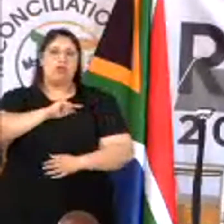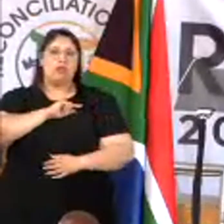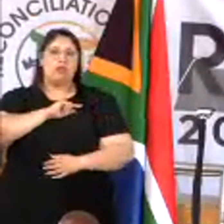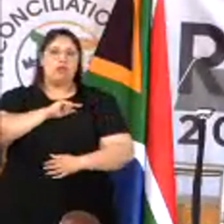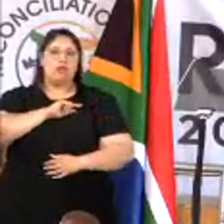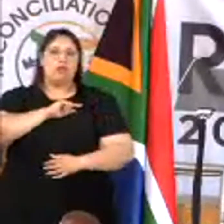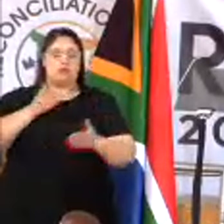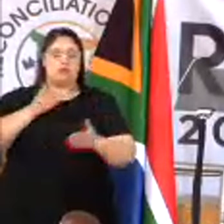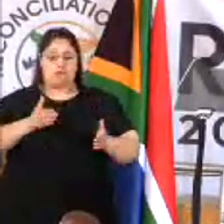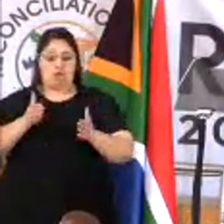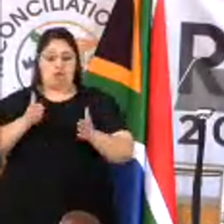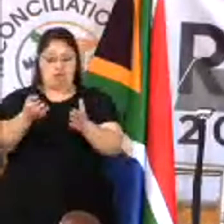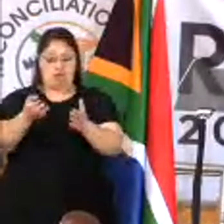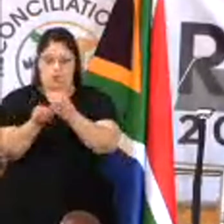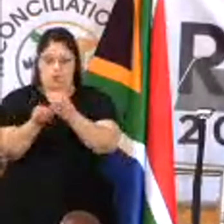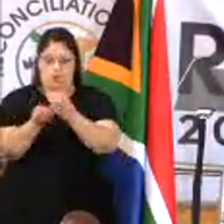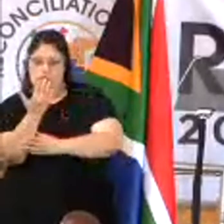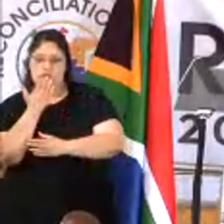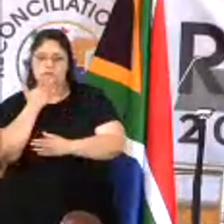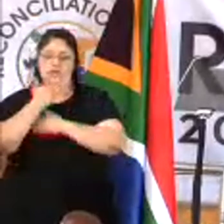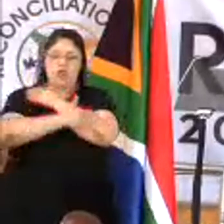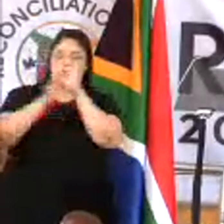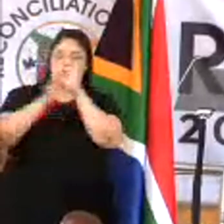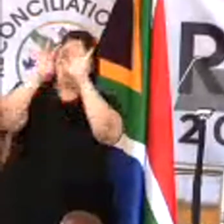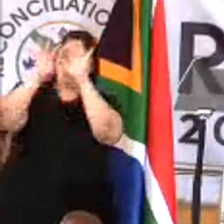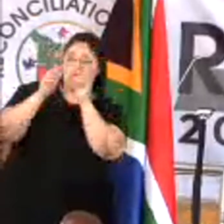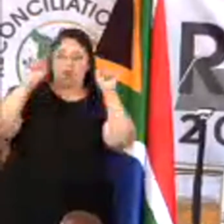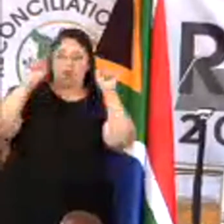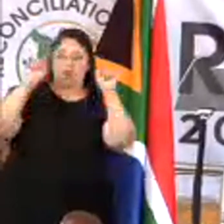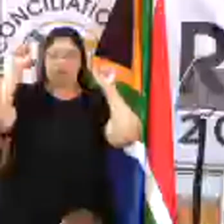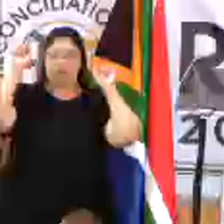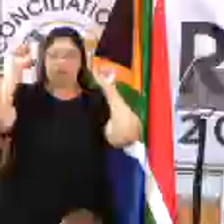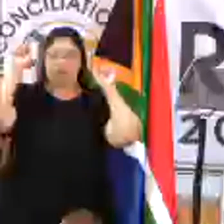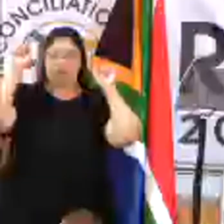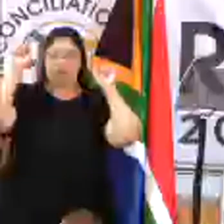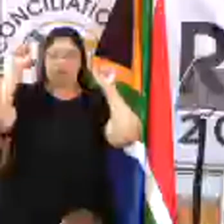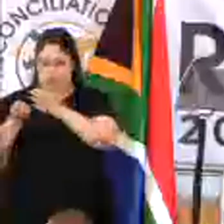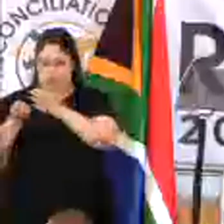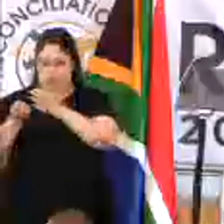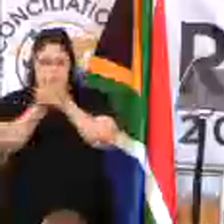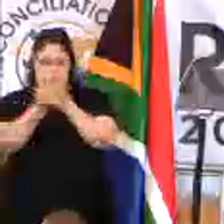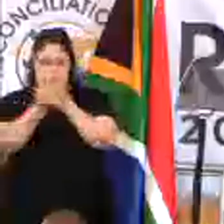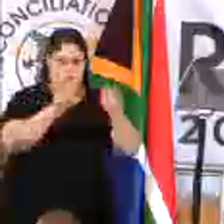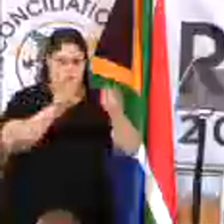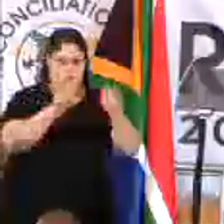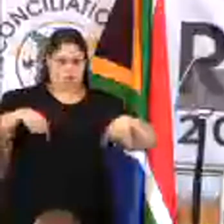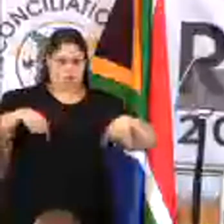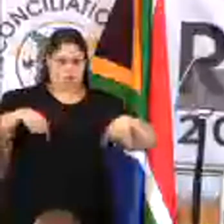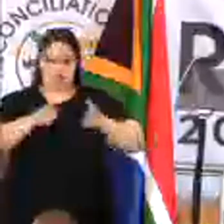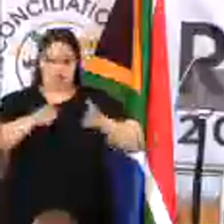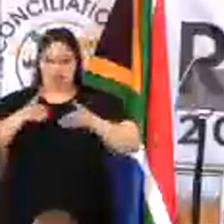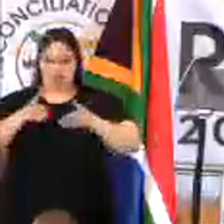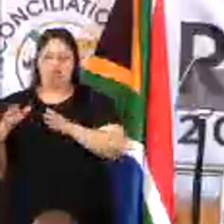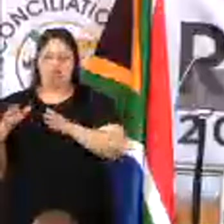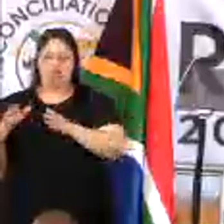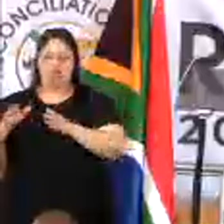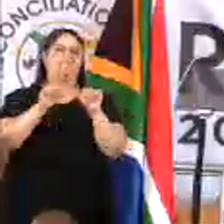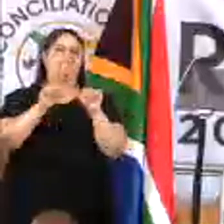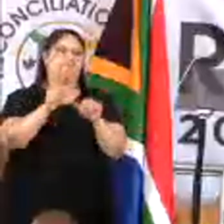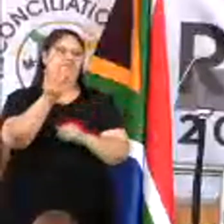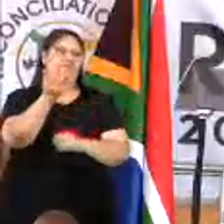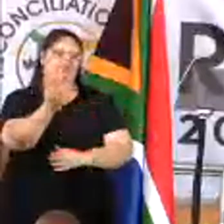growth path that countries in the world embark upon must be growth paths that are